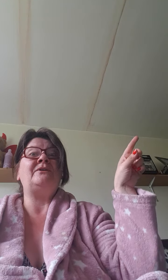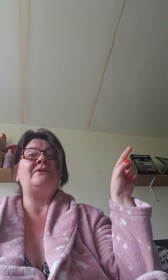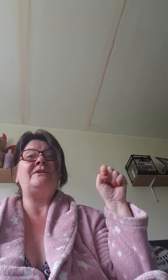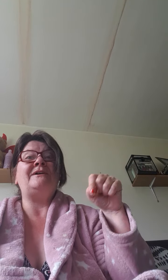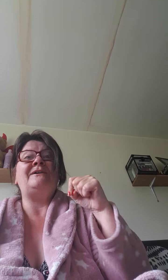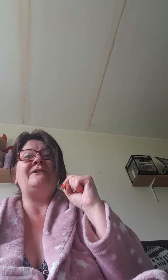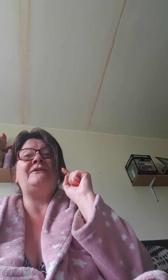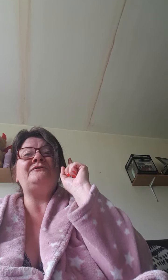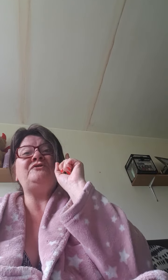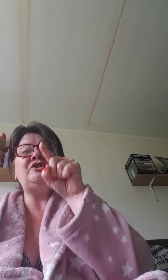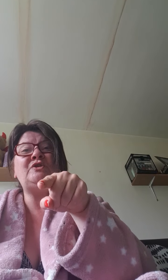part of you.